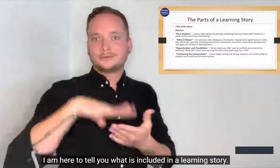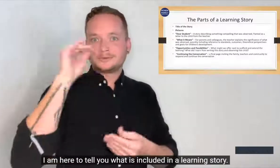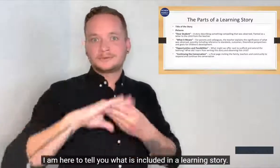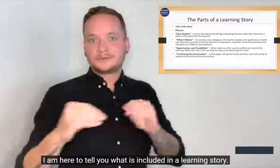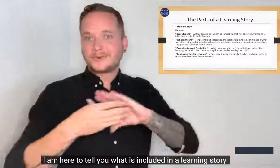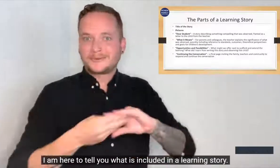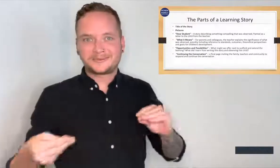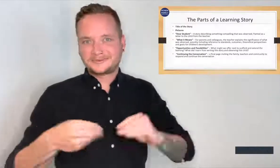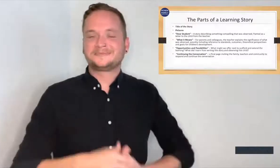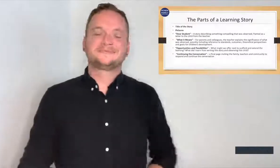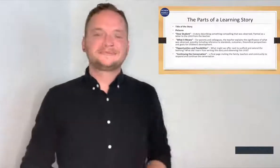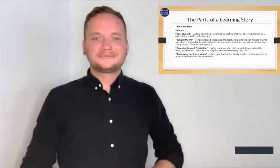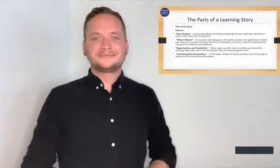what's included in a learning story.